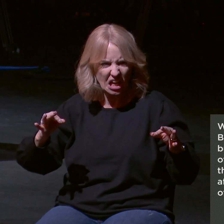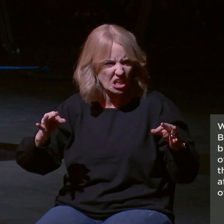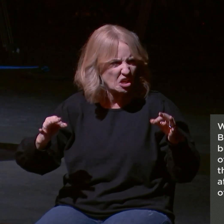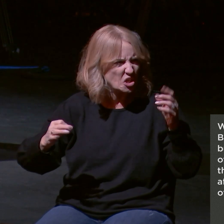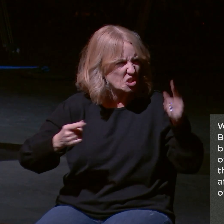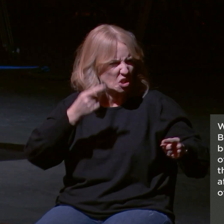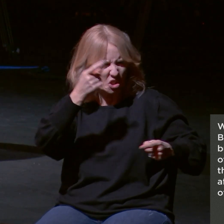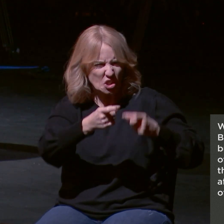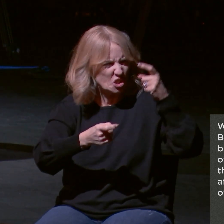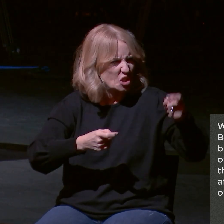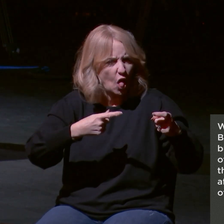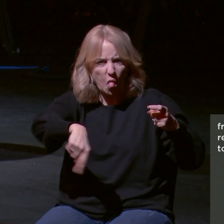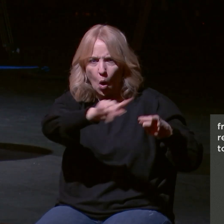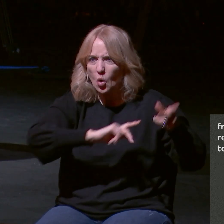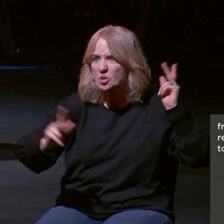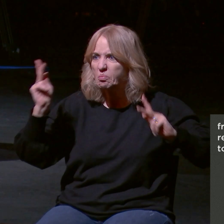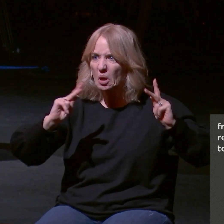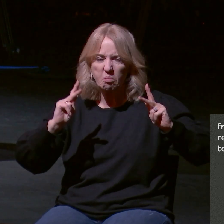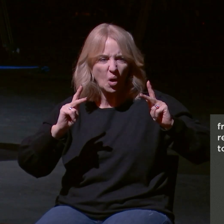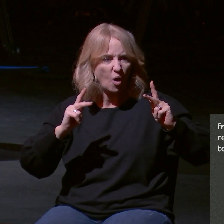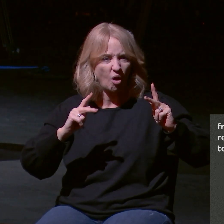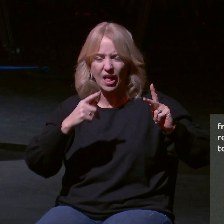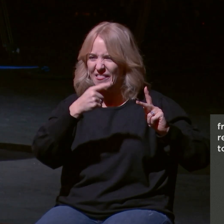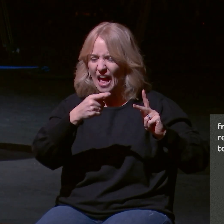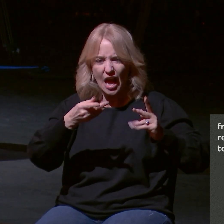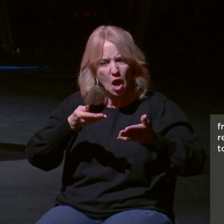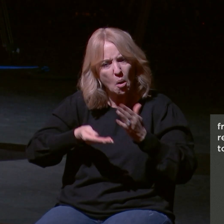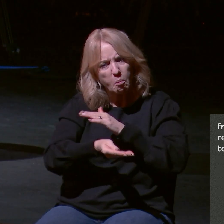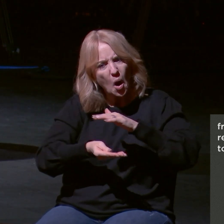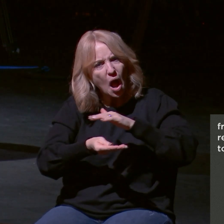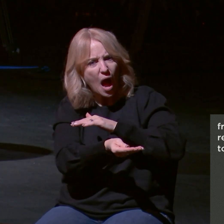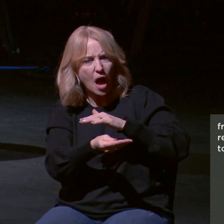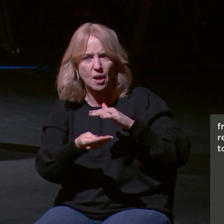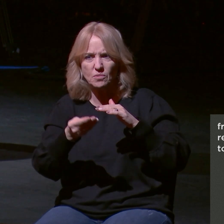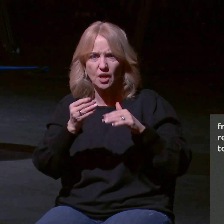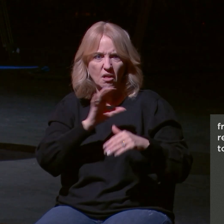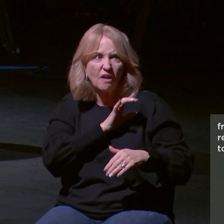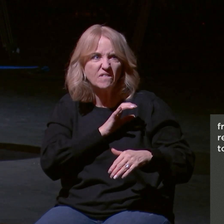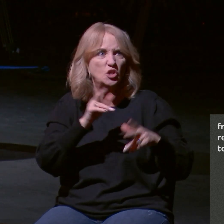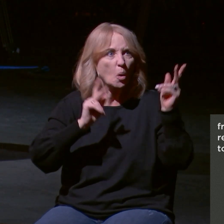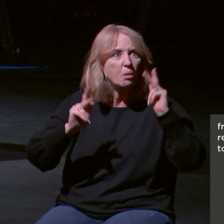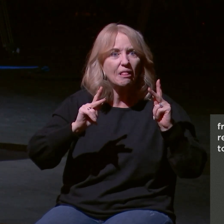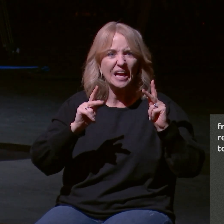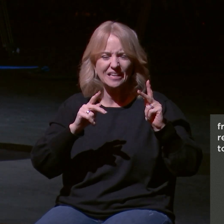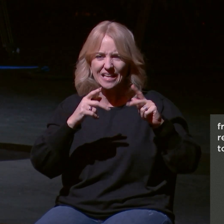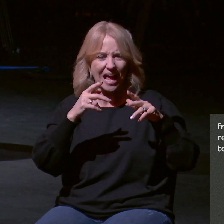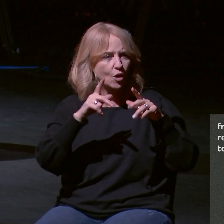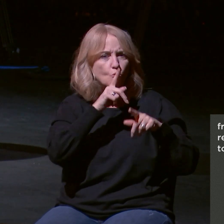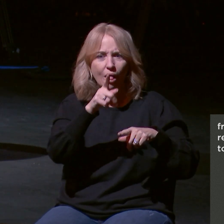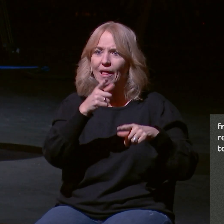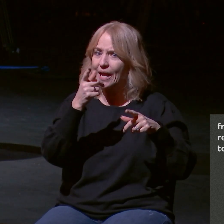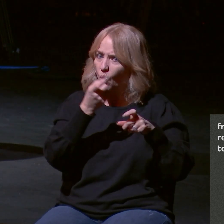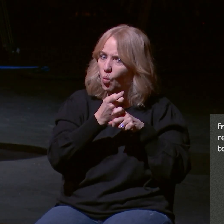They bribed officials to work against them and frustrate their plans during the entire reign of Cyrus, king of Persia, and down to the